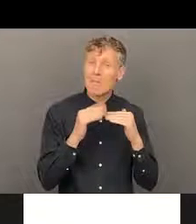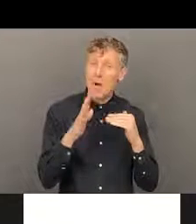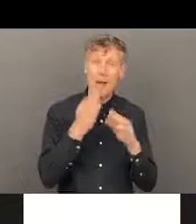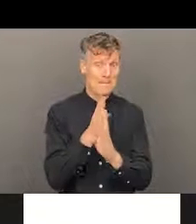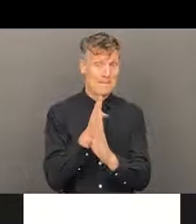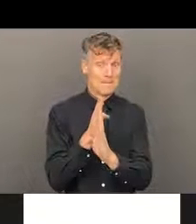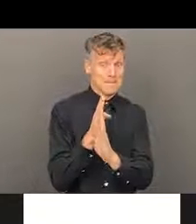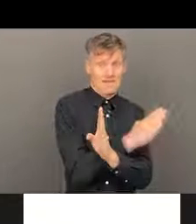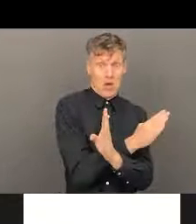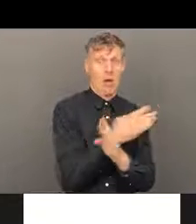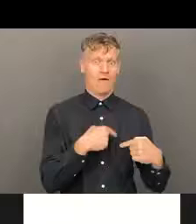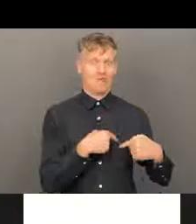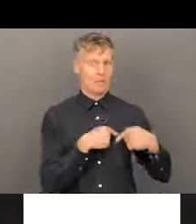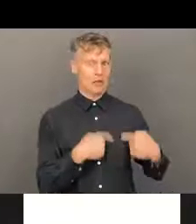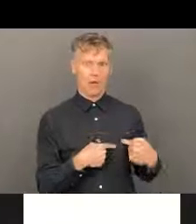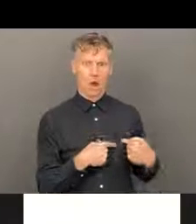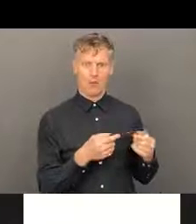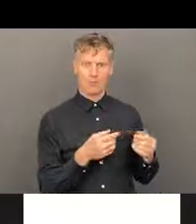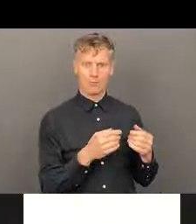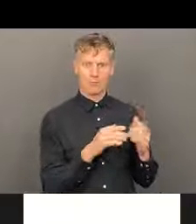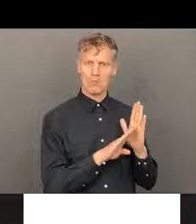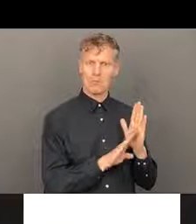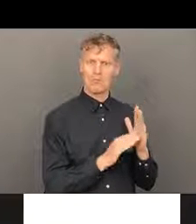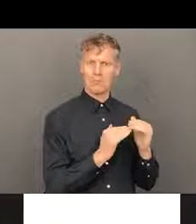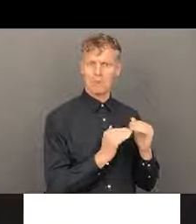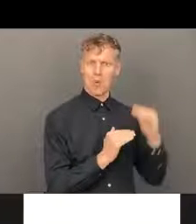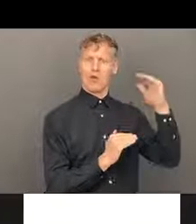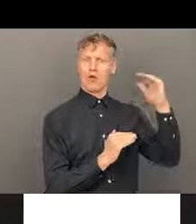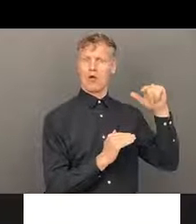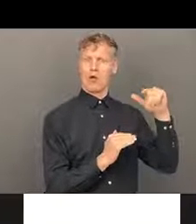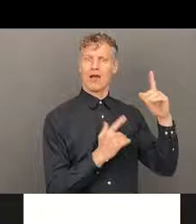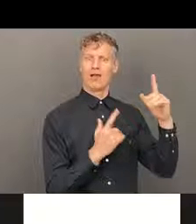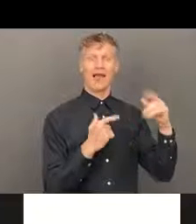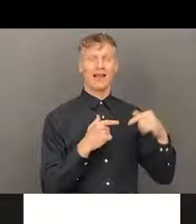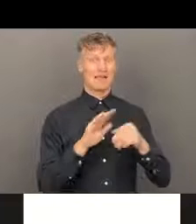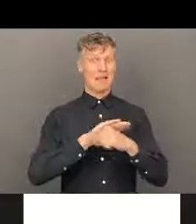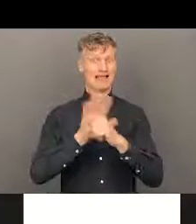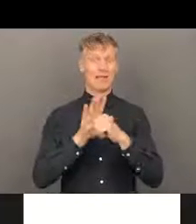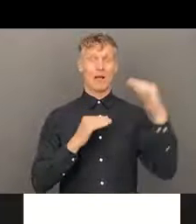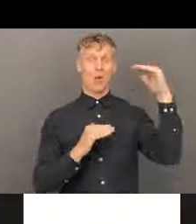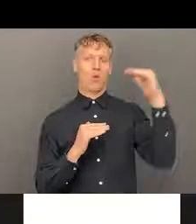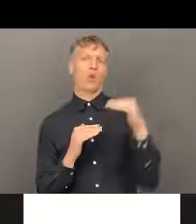were quite unexpected and that there was no change reported.